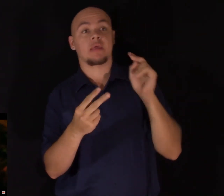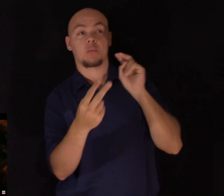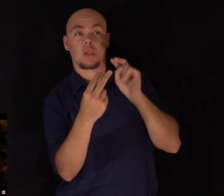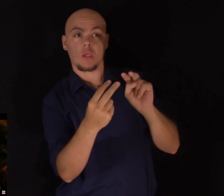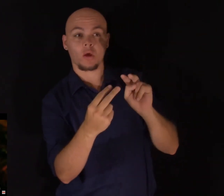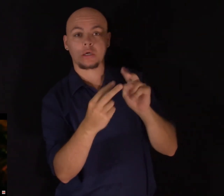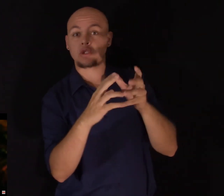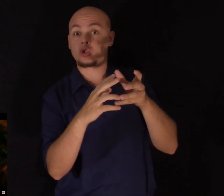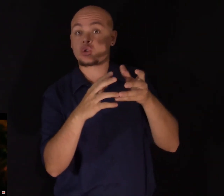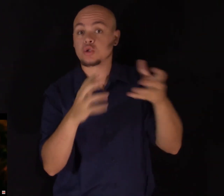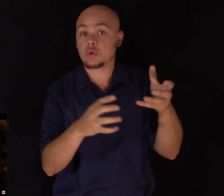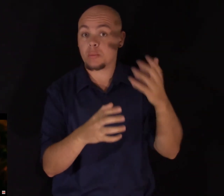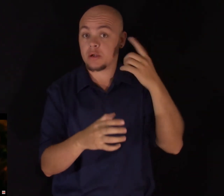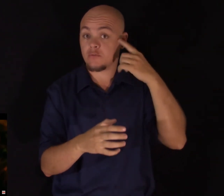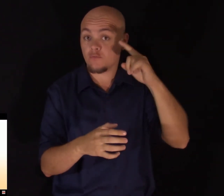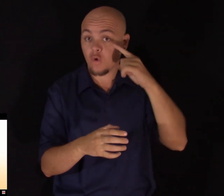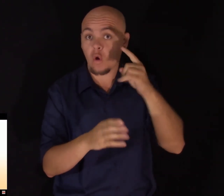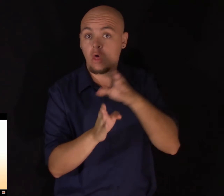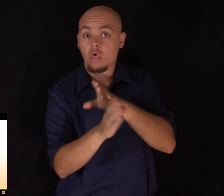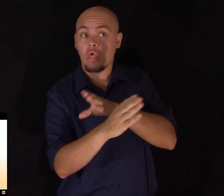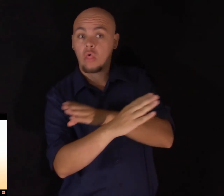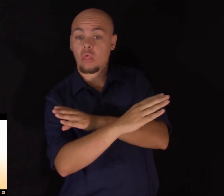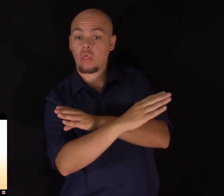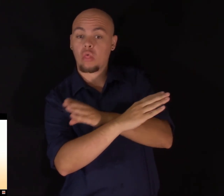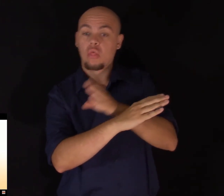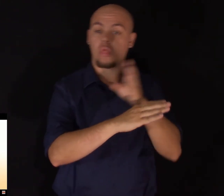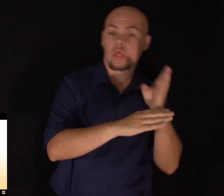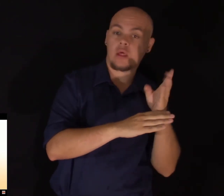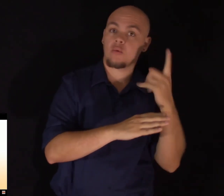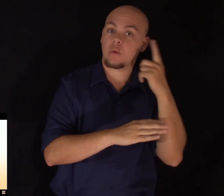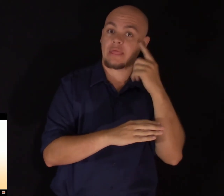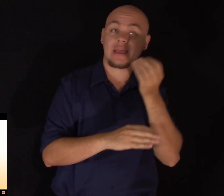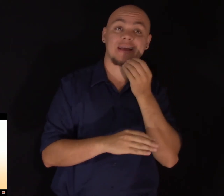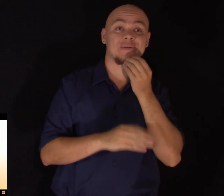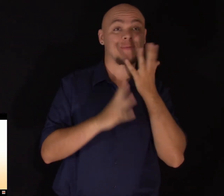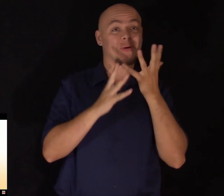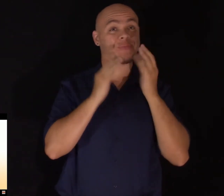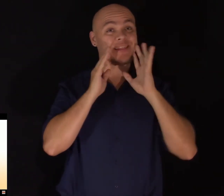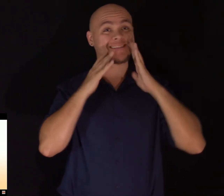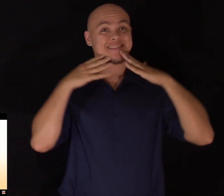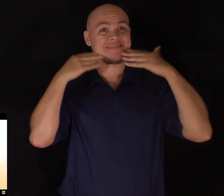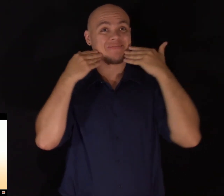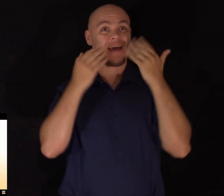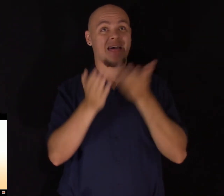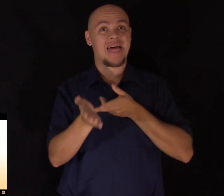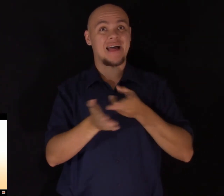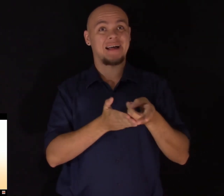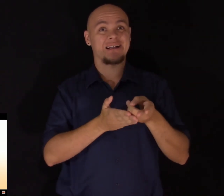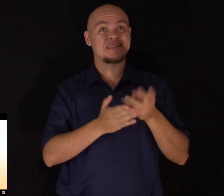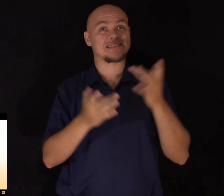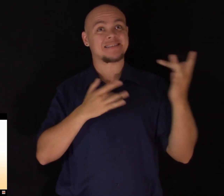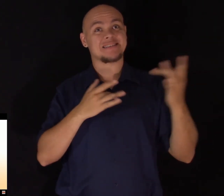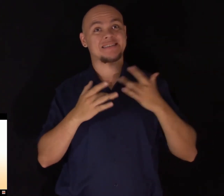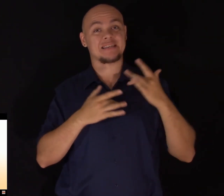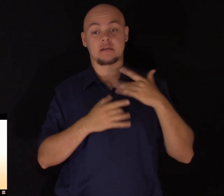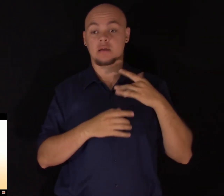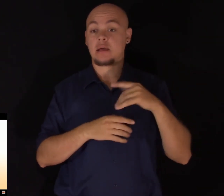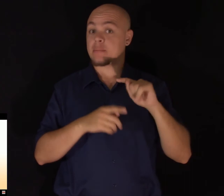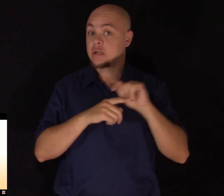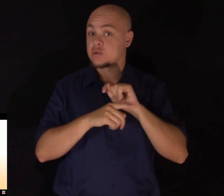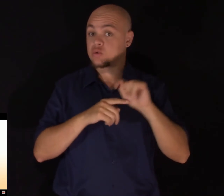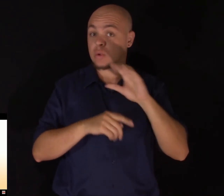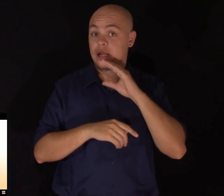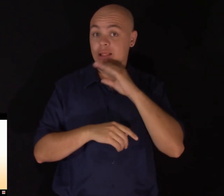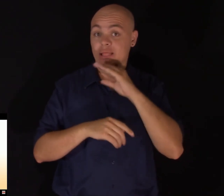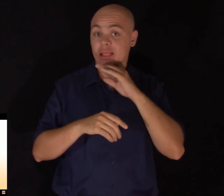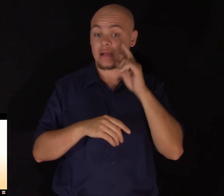little too much just to compensate for that myth. We think warmth and smiles convey honesty, sincerity, but a trained lie spotter